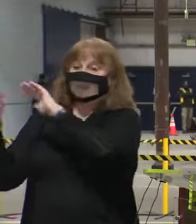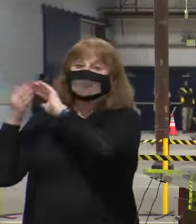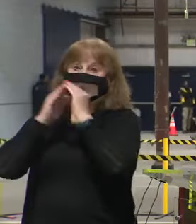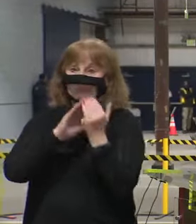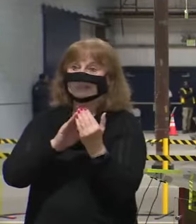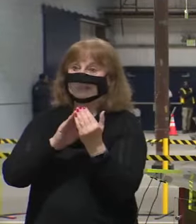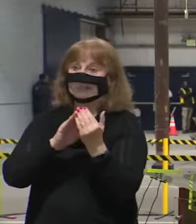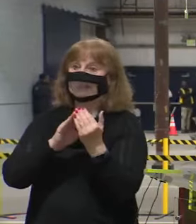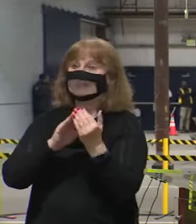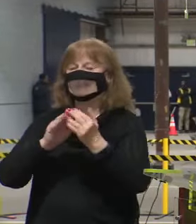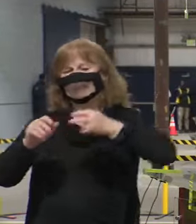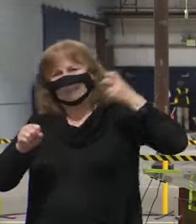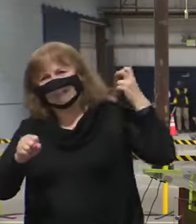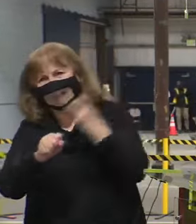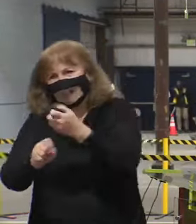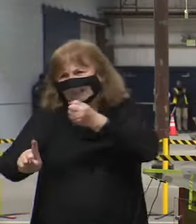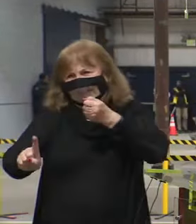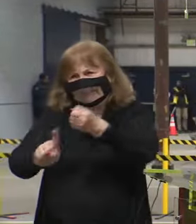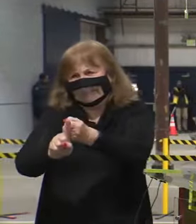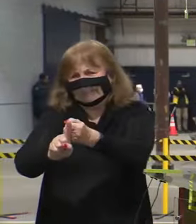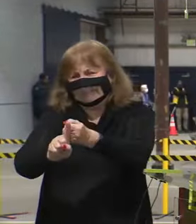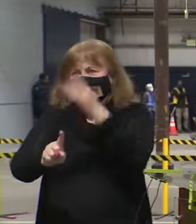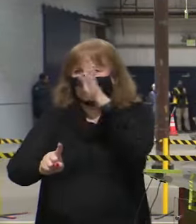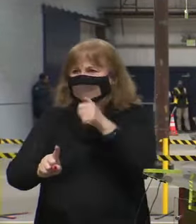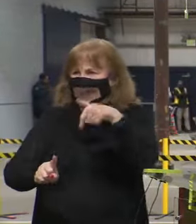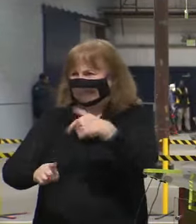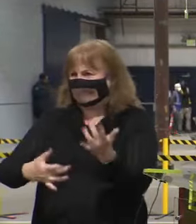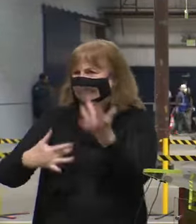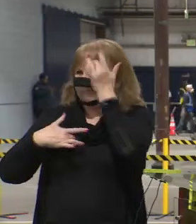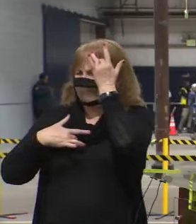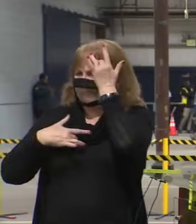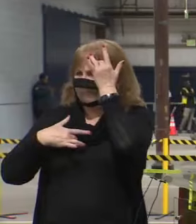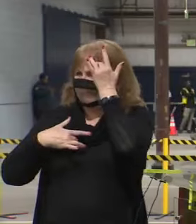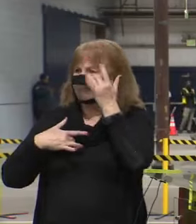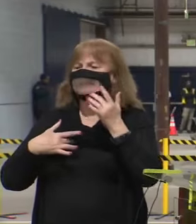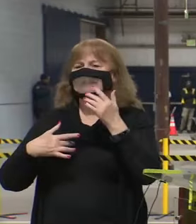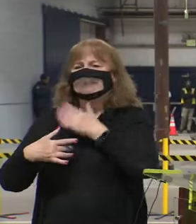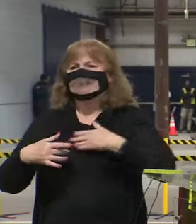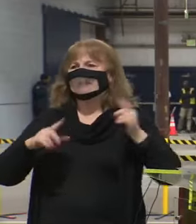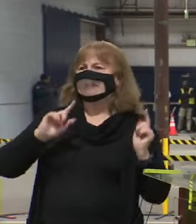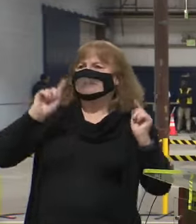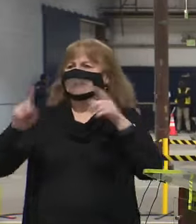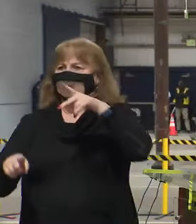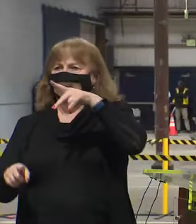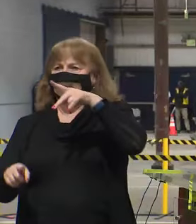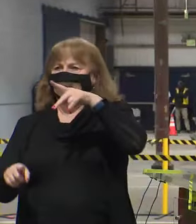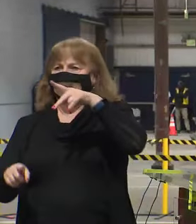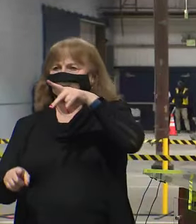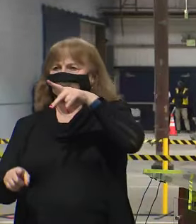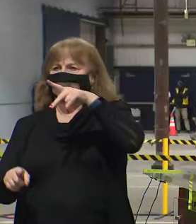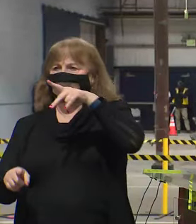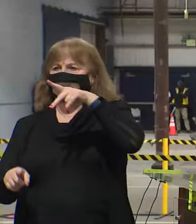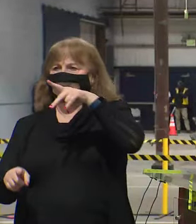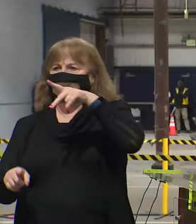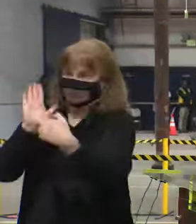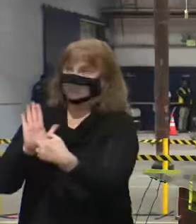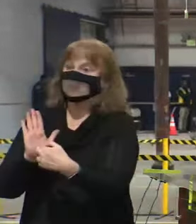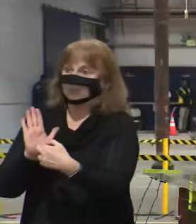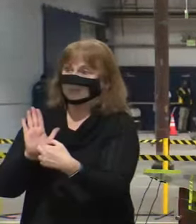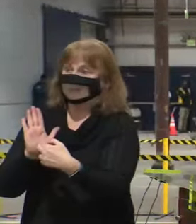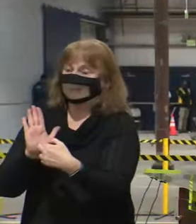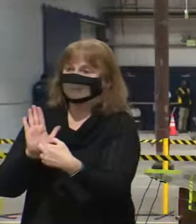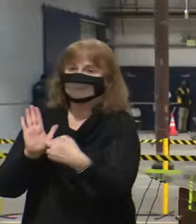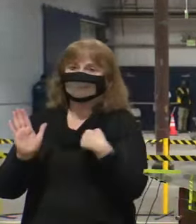communities hardest hit by this disease to go to the portal and register.